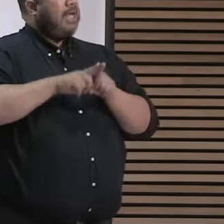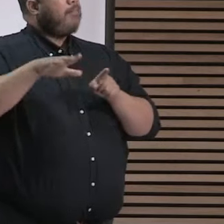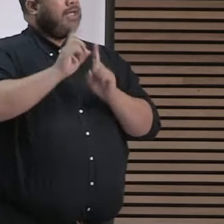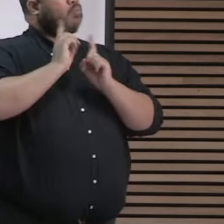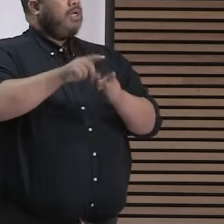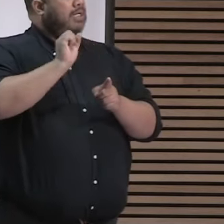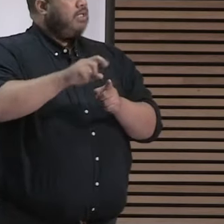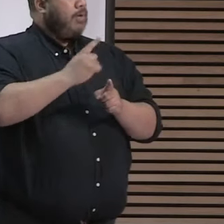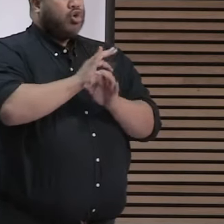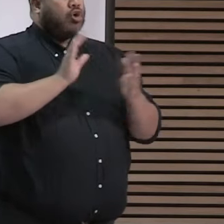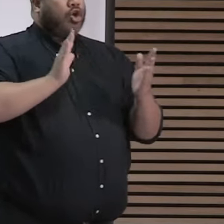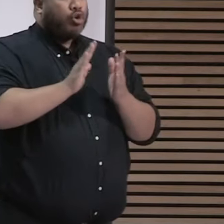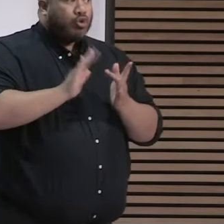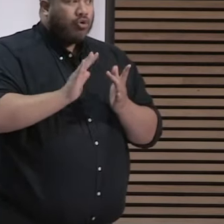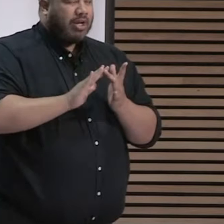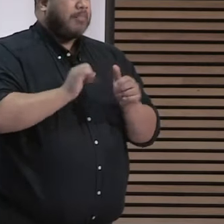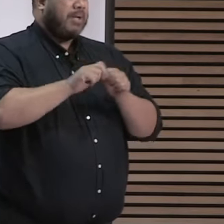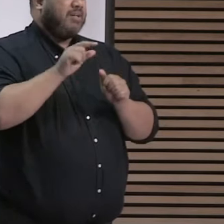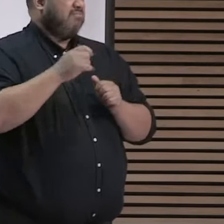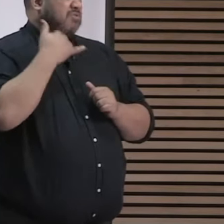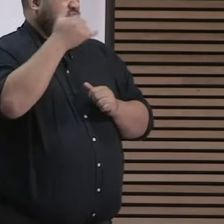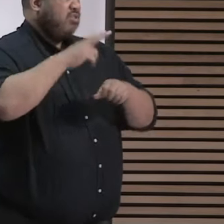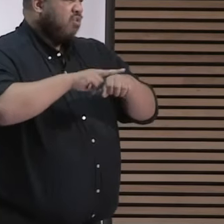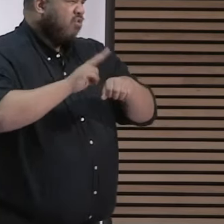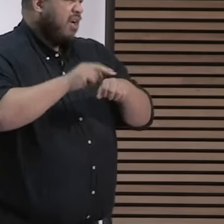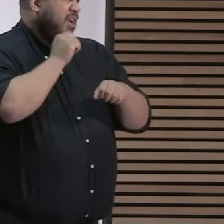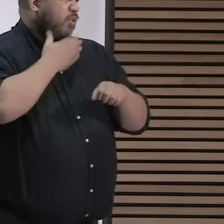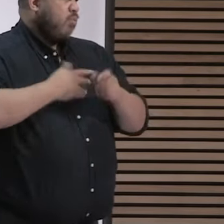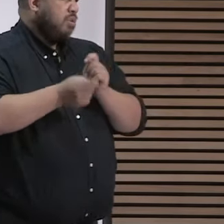to get advice about getting a test if they are concerned.